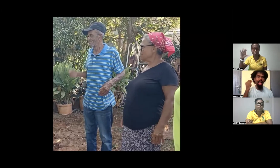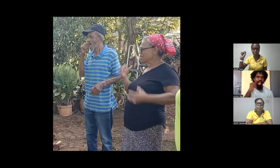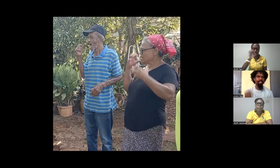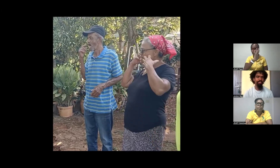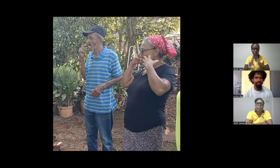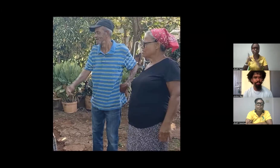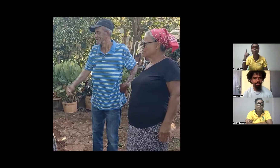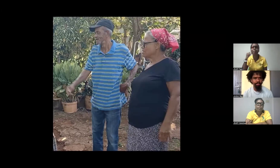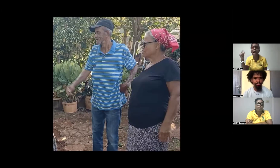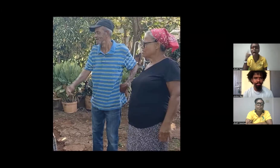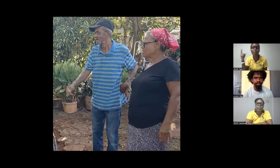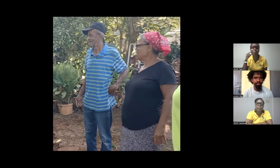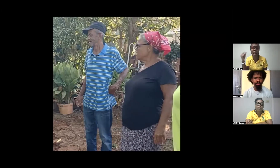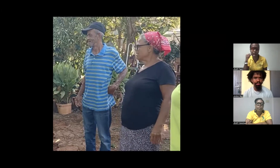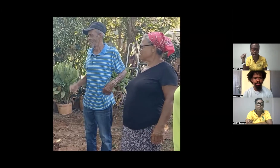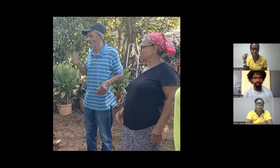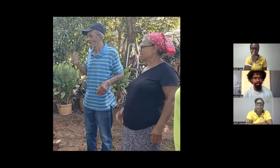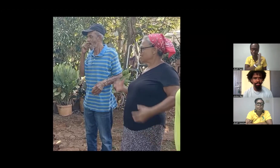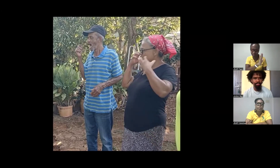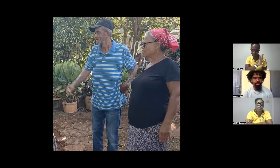That's the country sign for cat. All right.